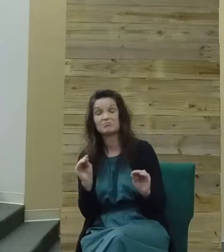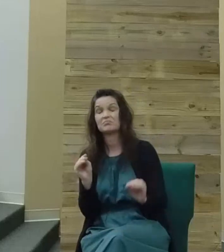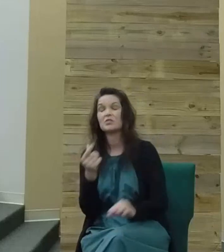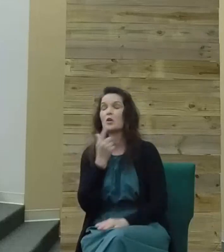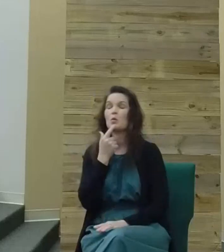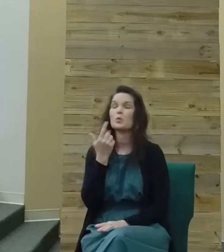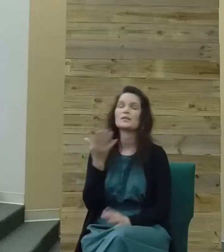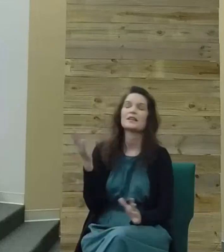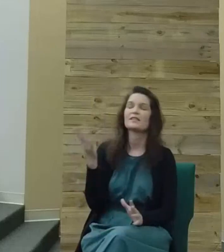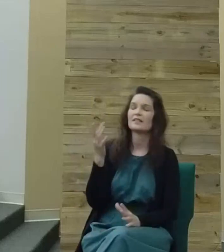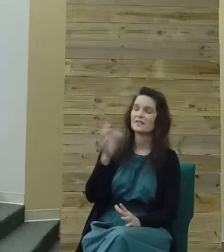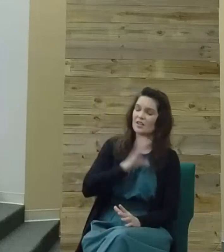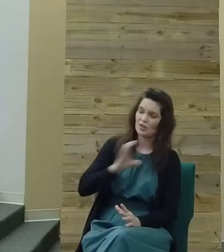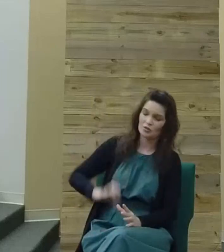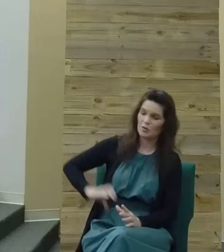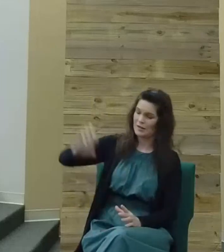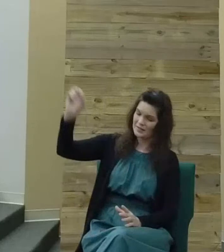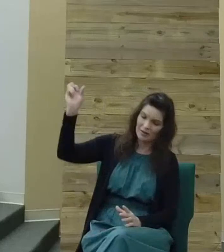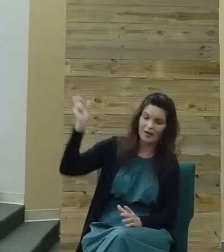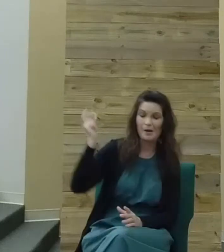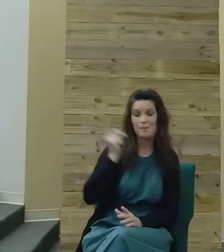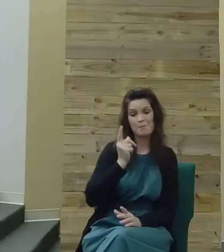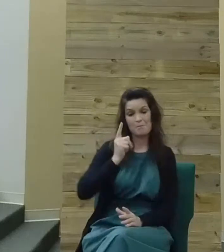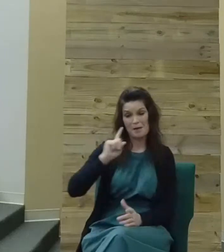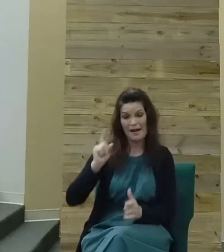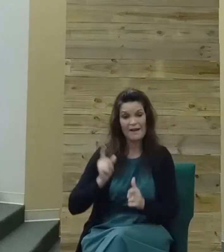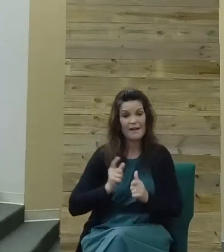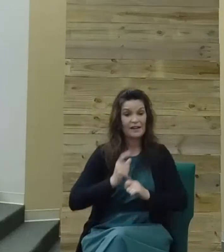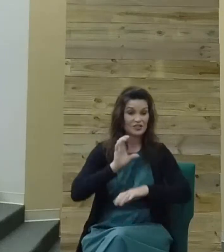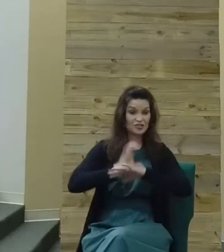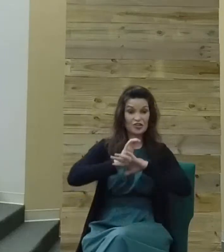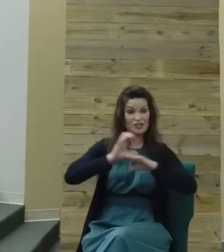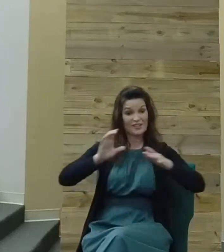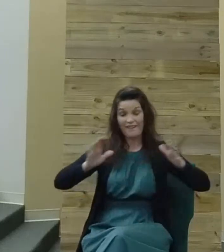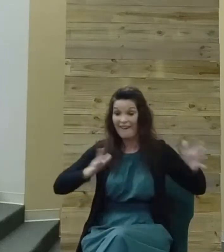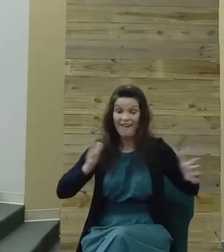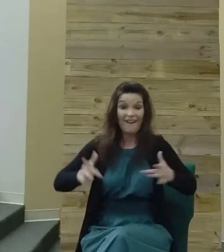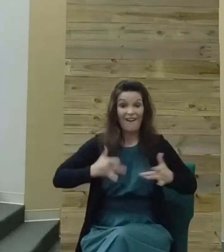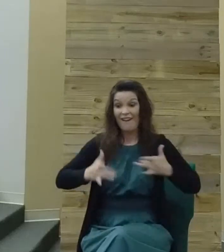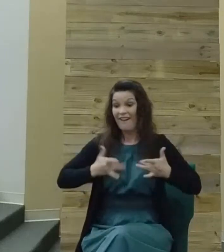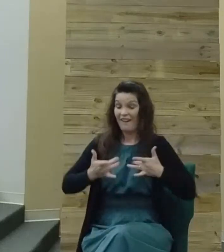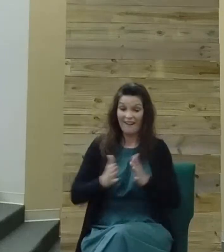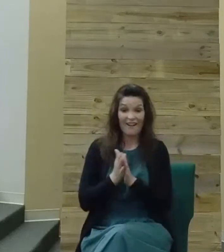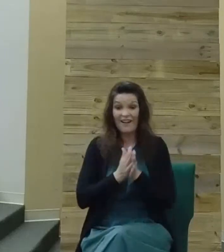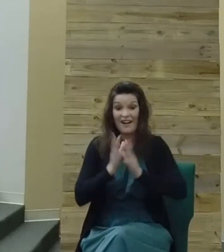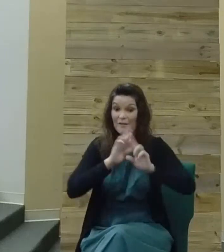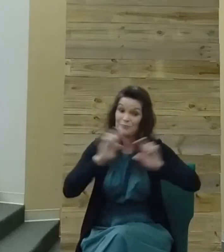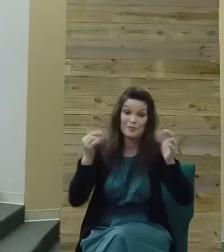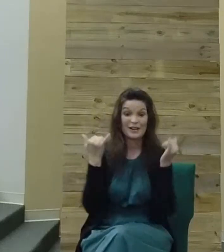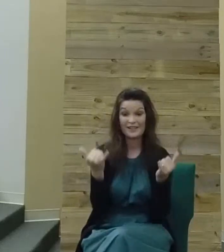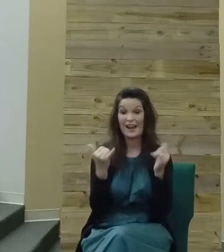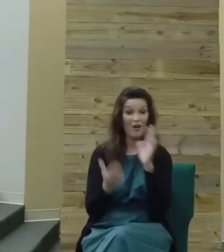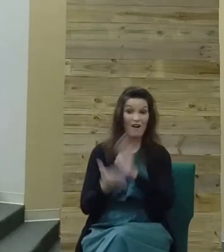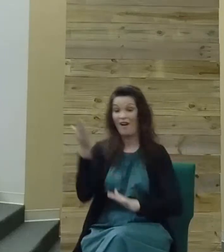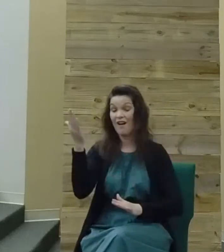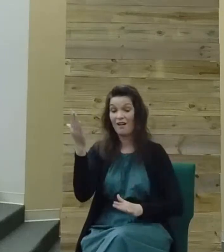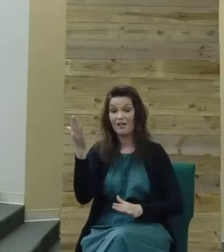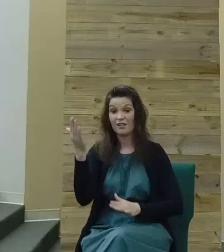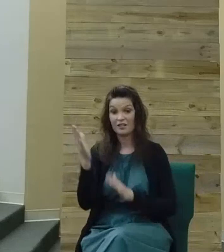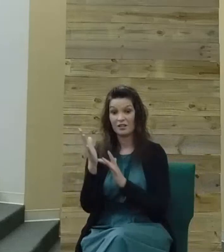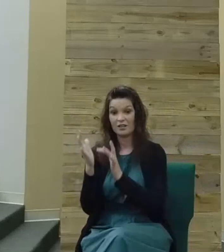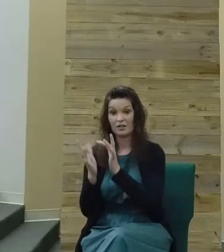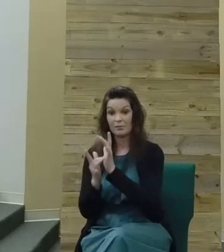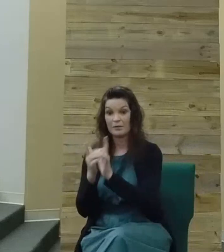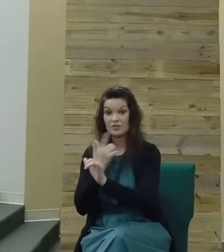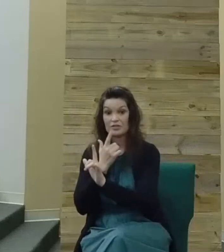things like, Christ is going to return for his church, and I can't wait till it happens. I'm ready to go today.